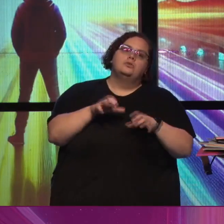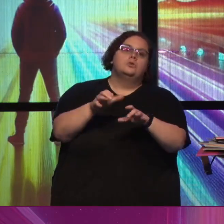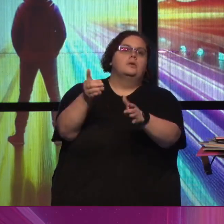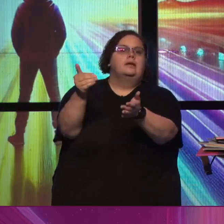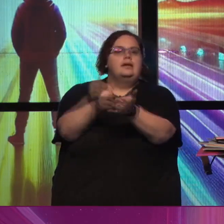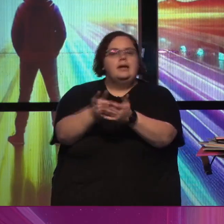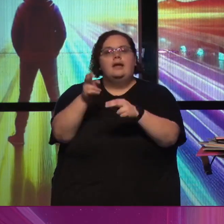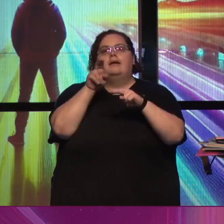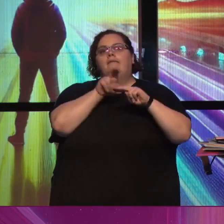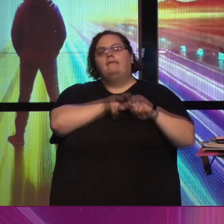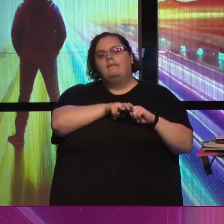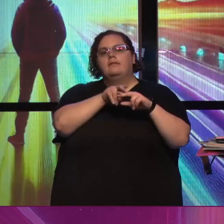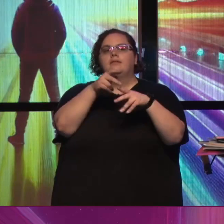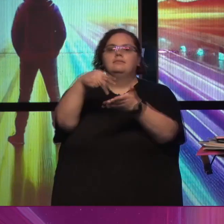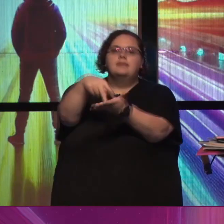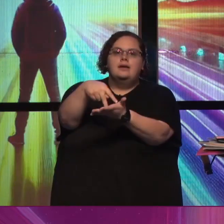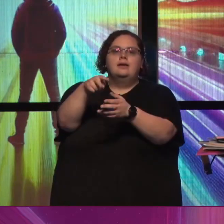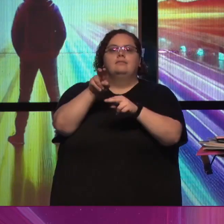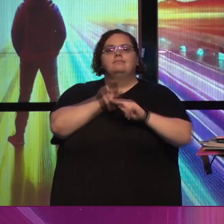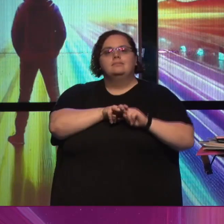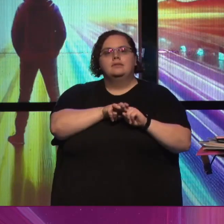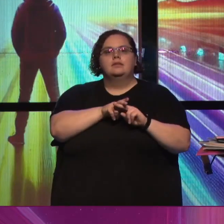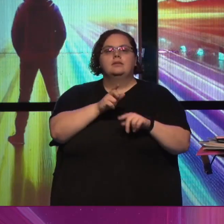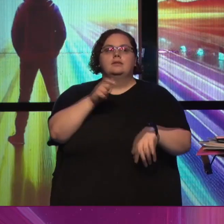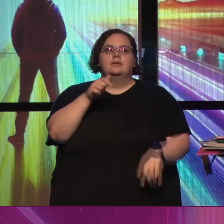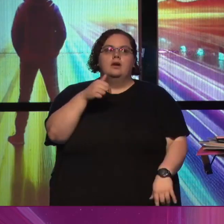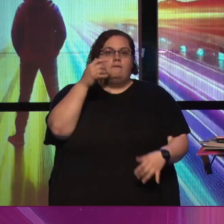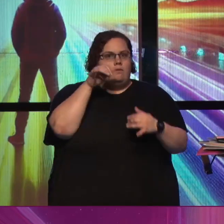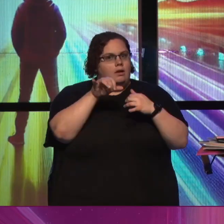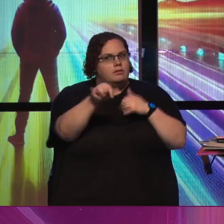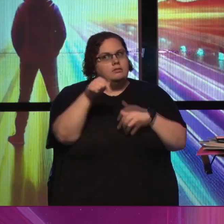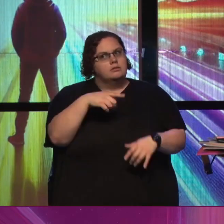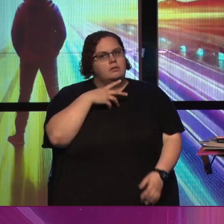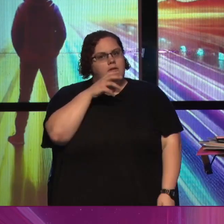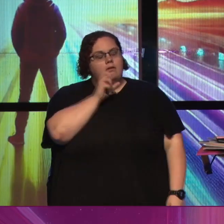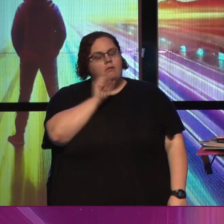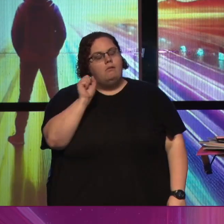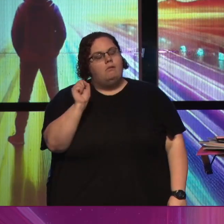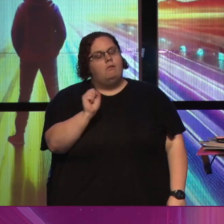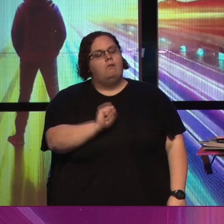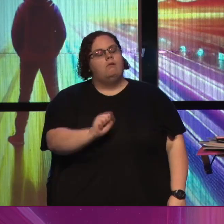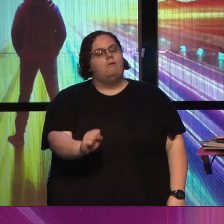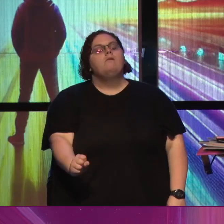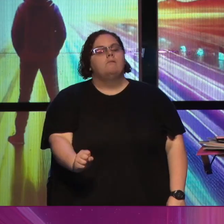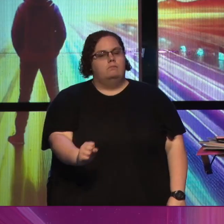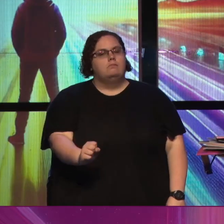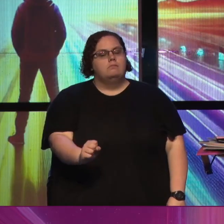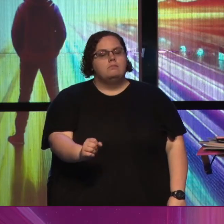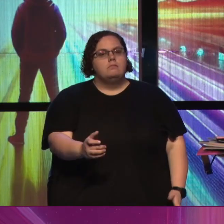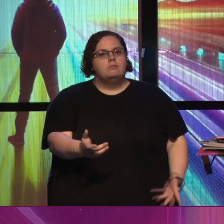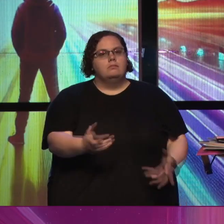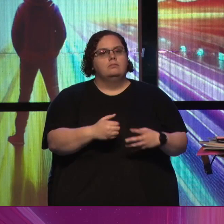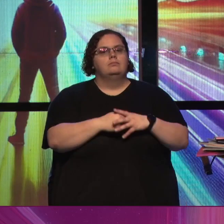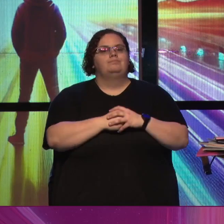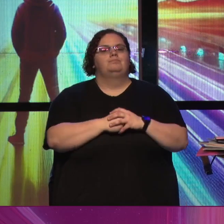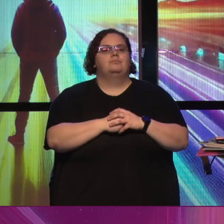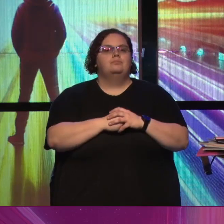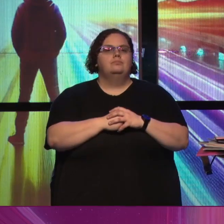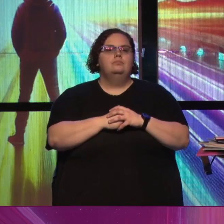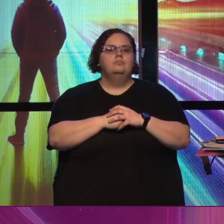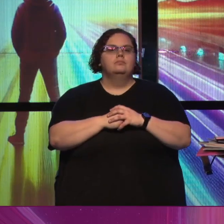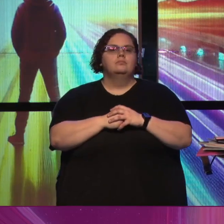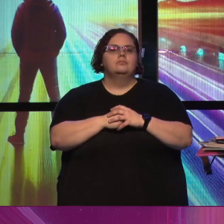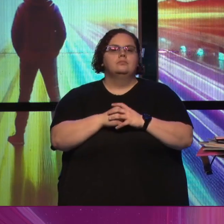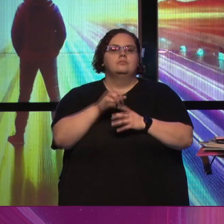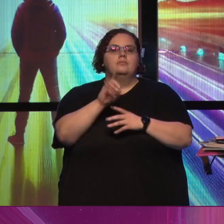back down. And it's for all of eternity. This is gonna get old. This is gonna get old. No. There's a scholar named